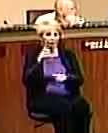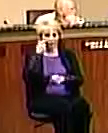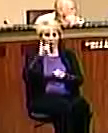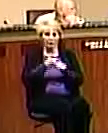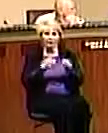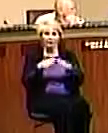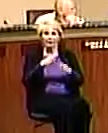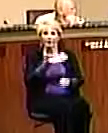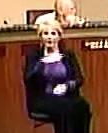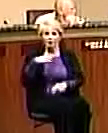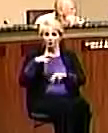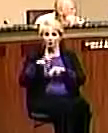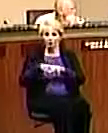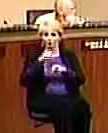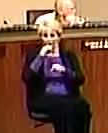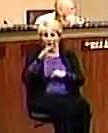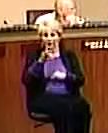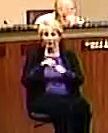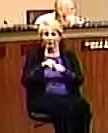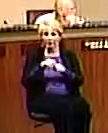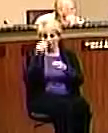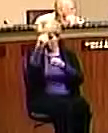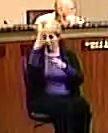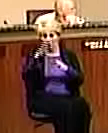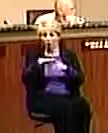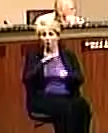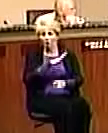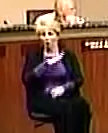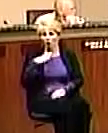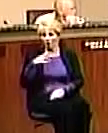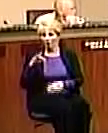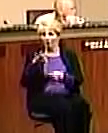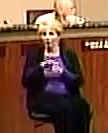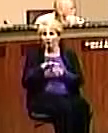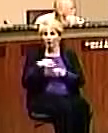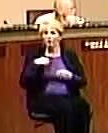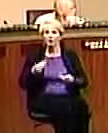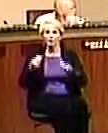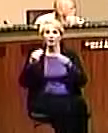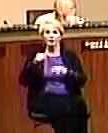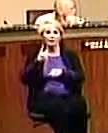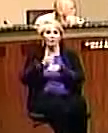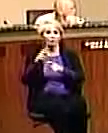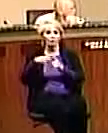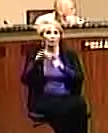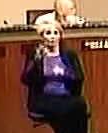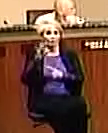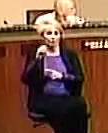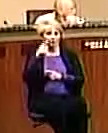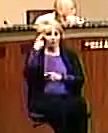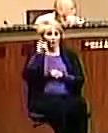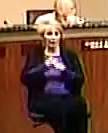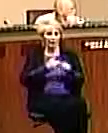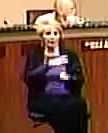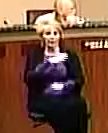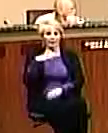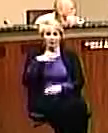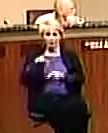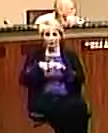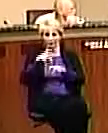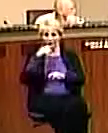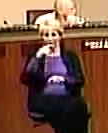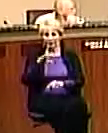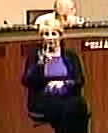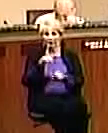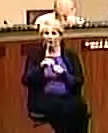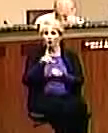city council seat to be elected and so notify the Board of Elections. I make a motion to set the filing fee for each city council seat to be elected